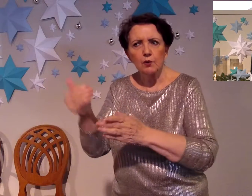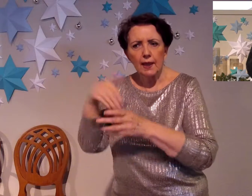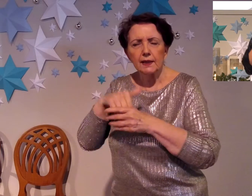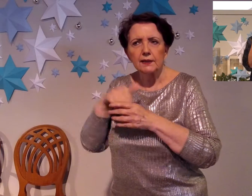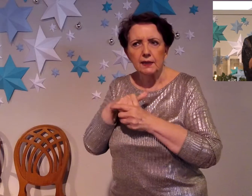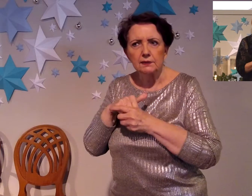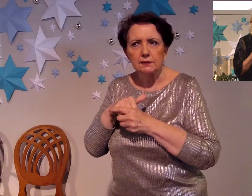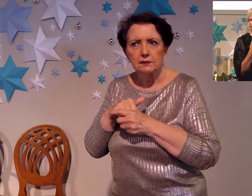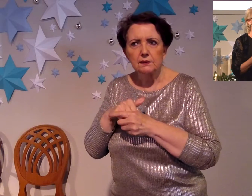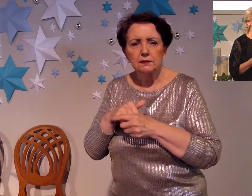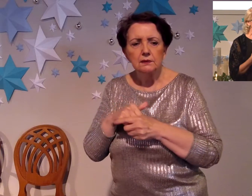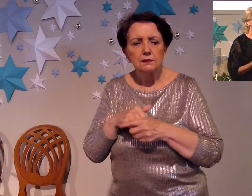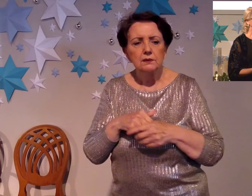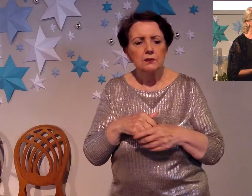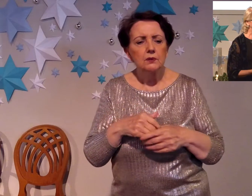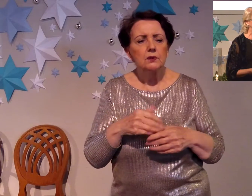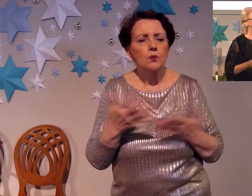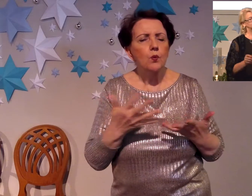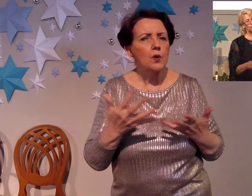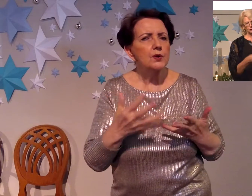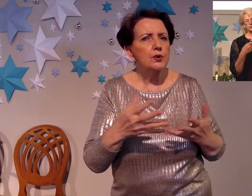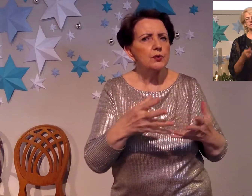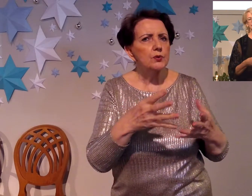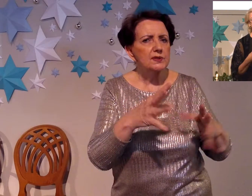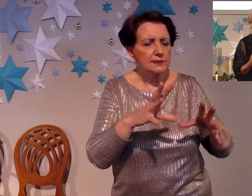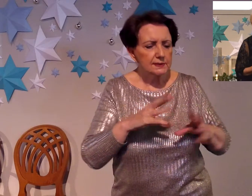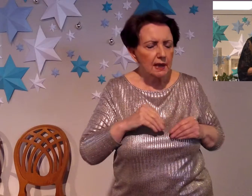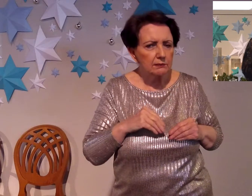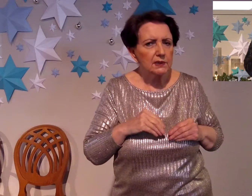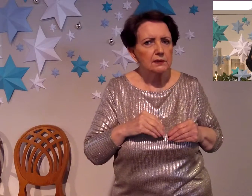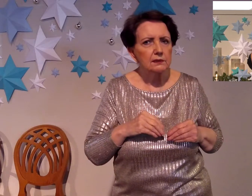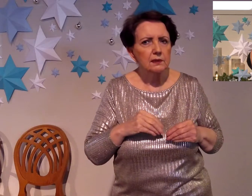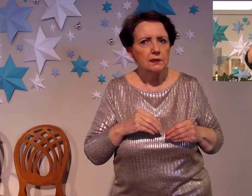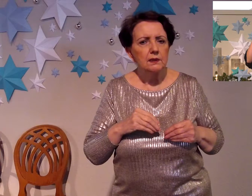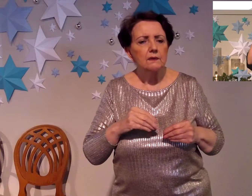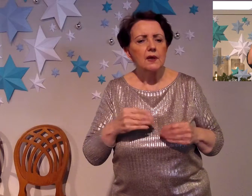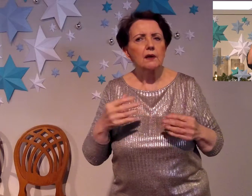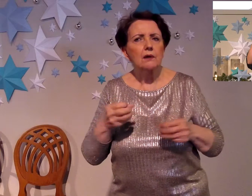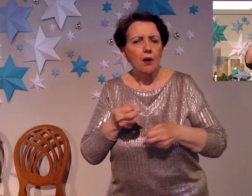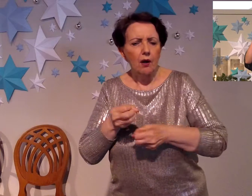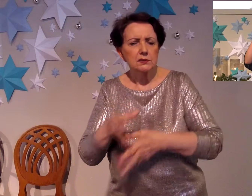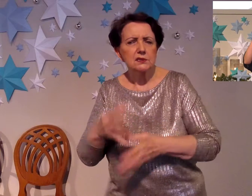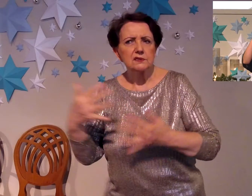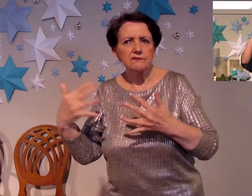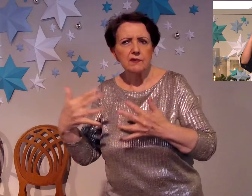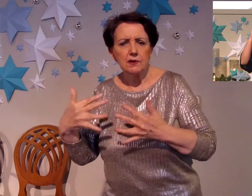What are we taking in that stirs up our fear? What are we taking in that